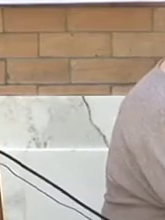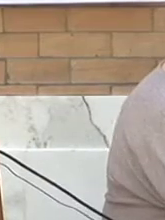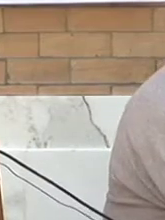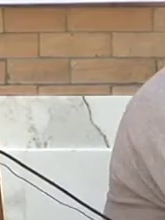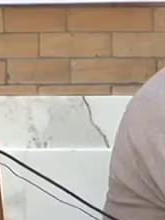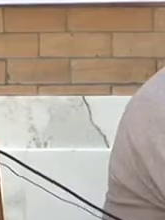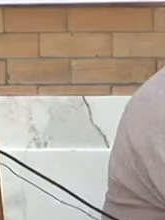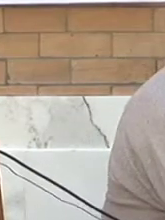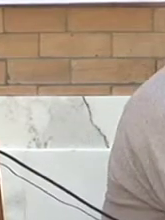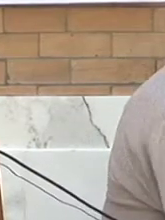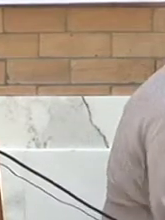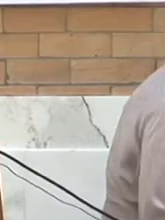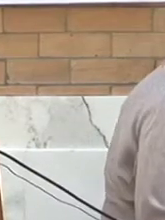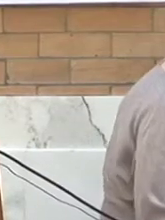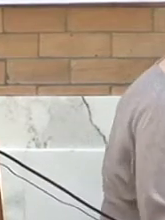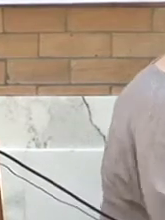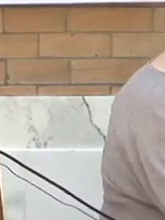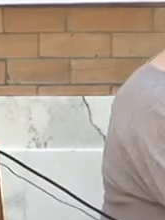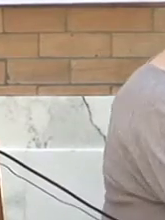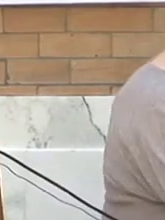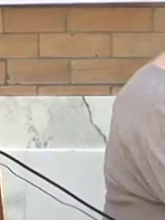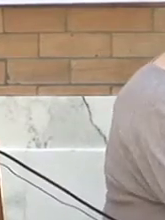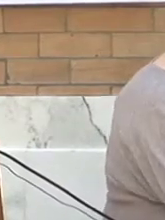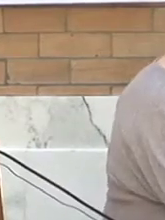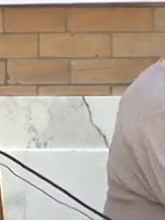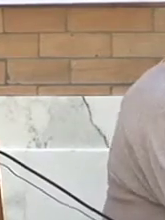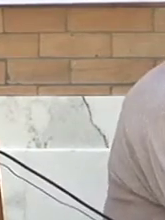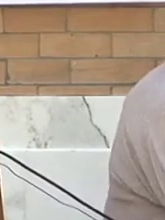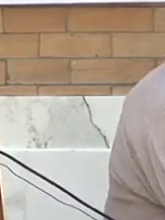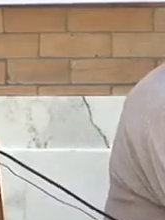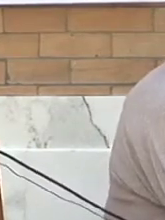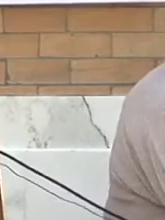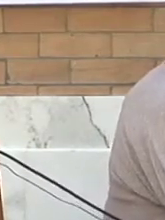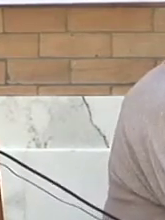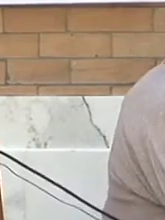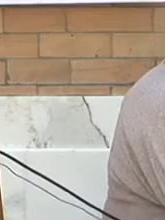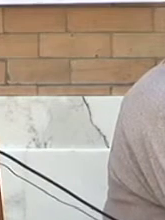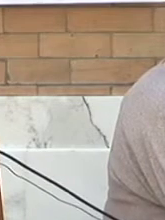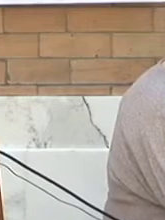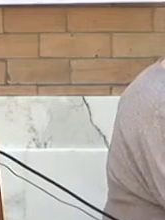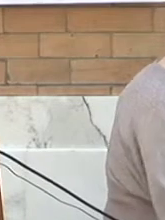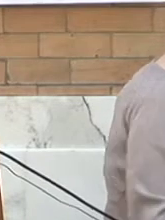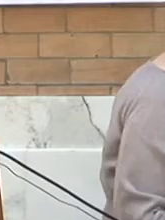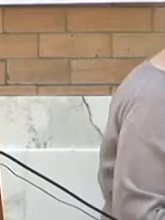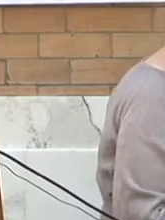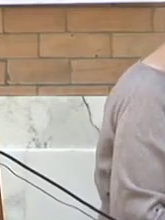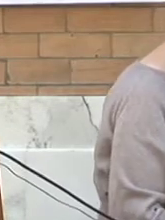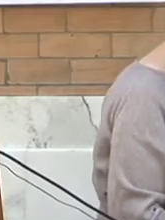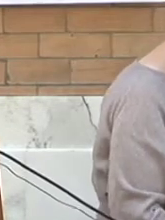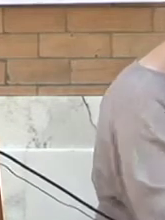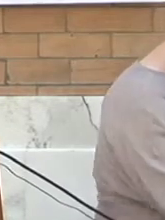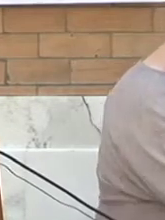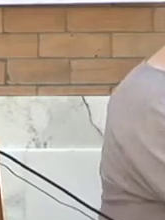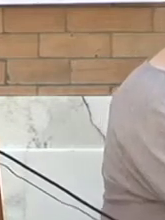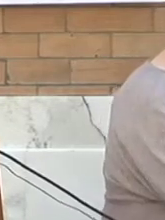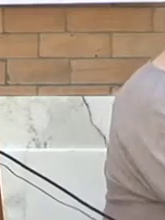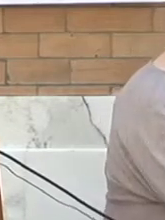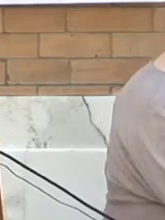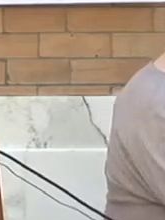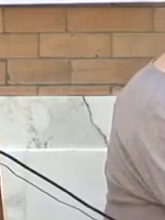and she will or decide to leave. It is hard to find good